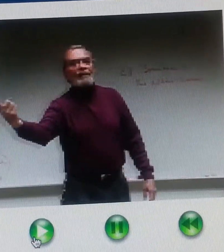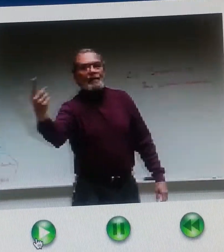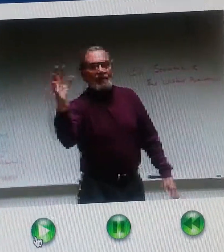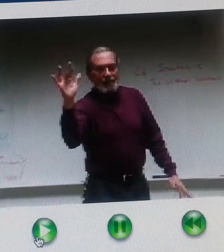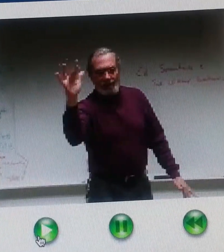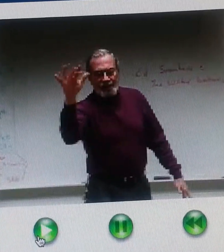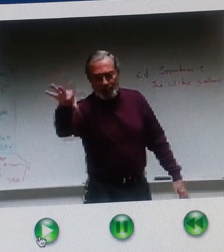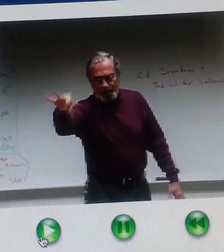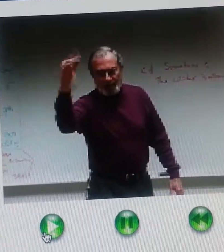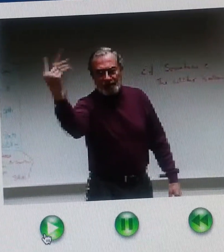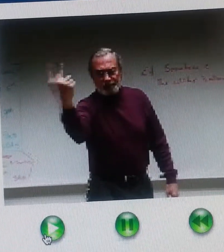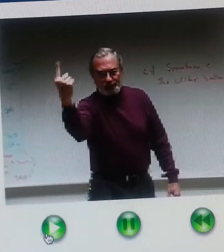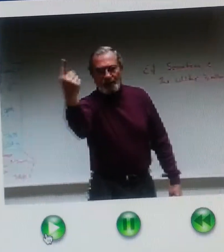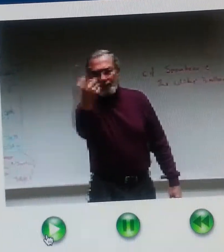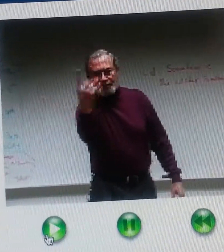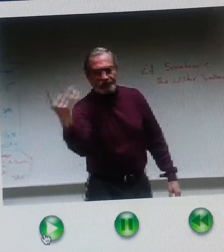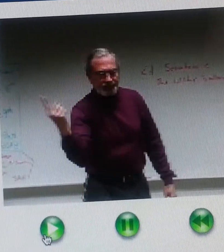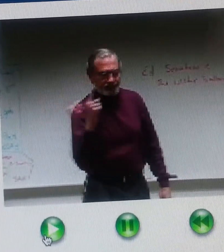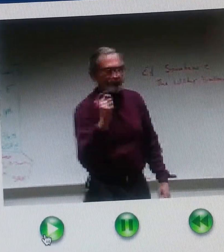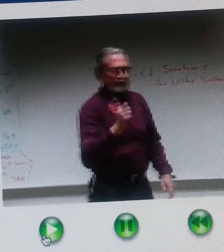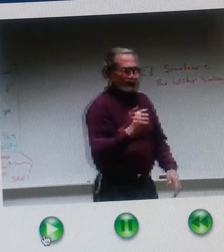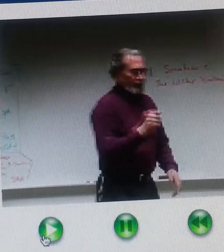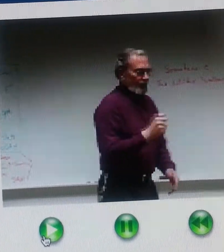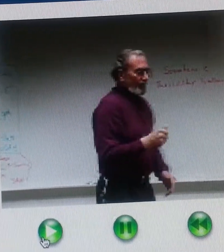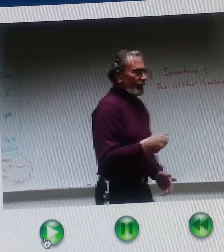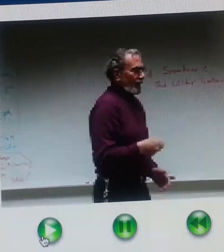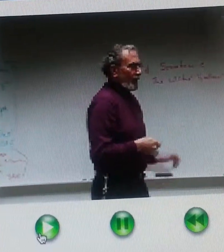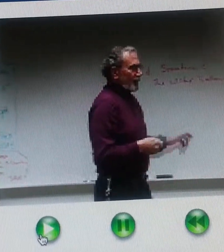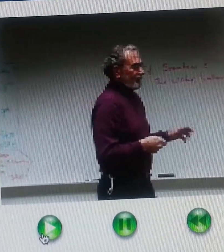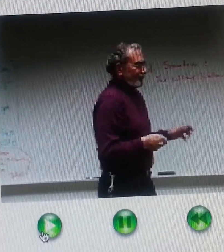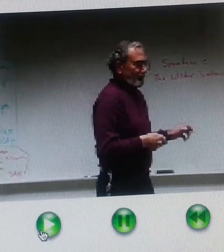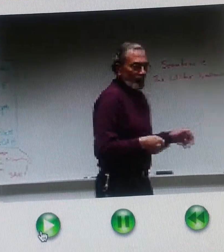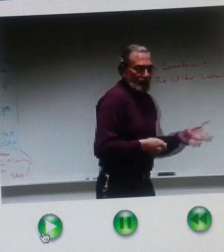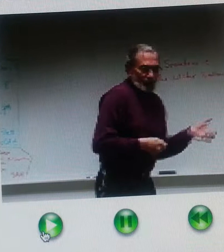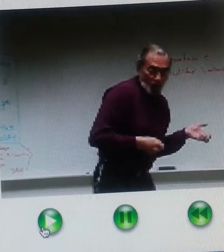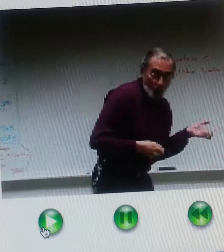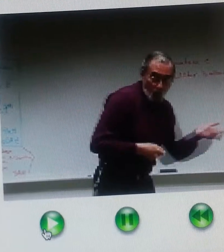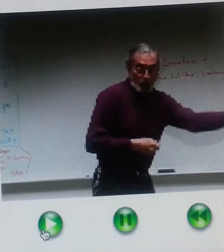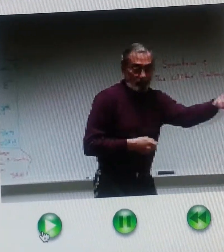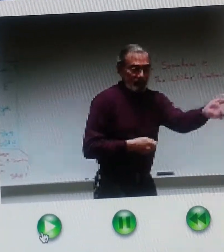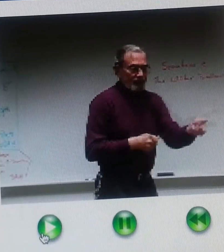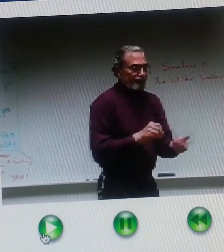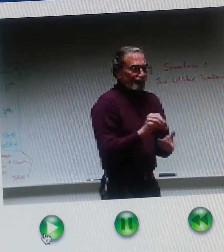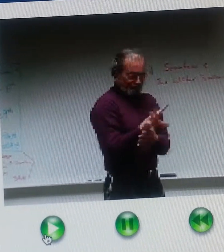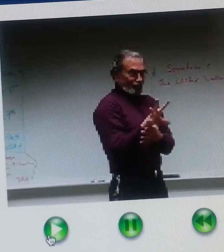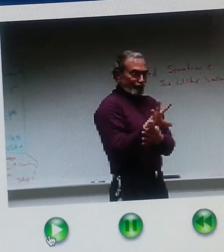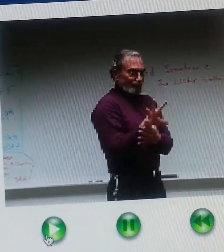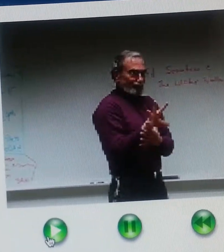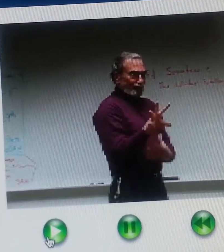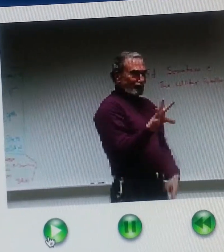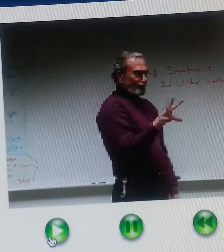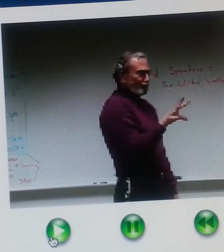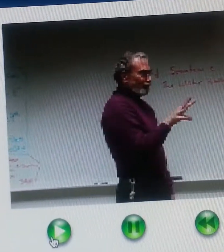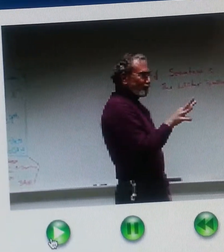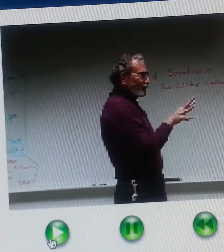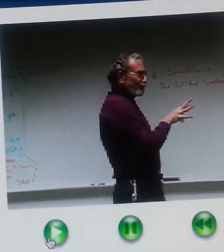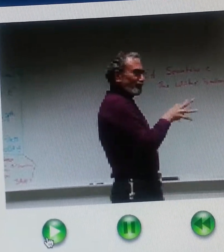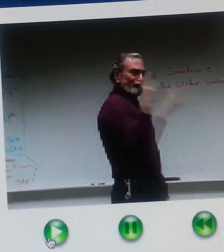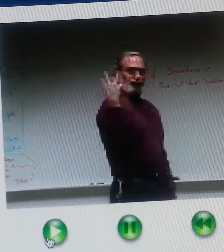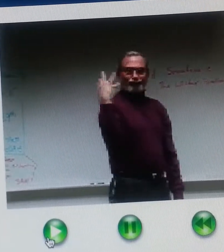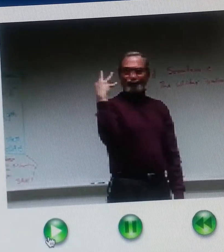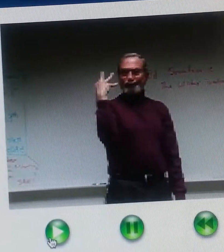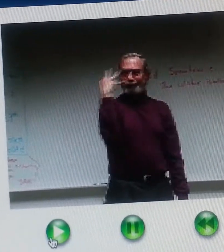So, that person went back, and they found someone else, came back to the door, opened it